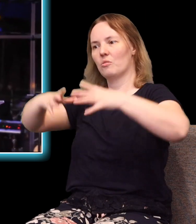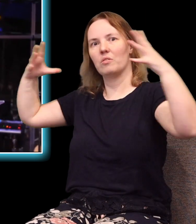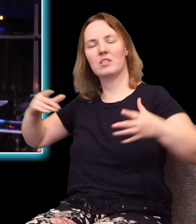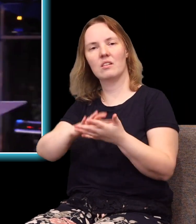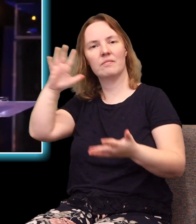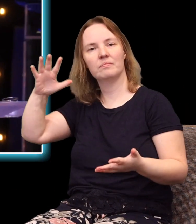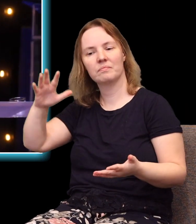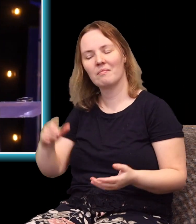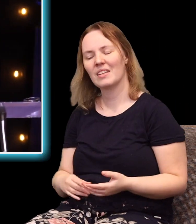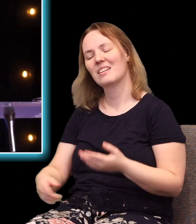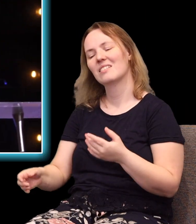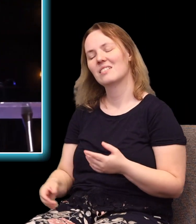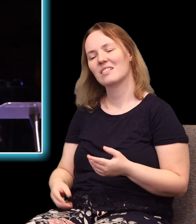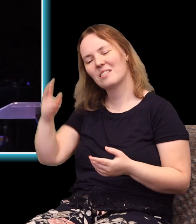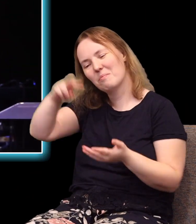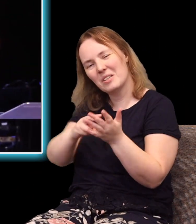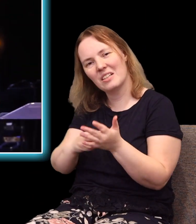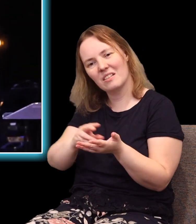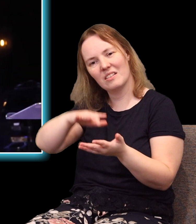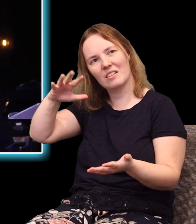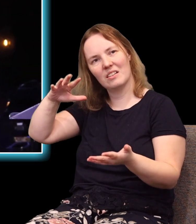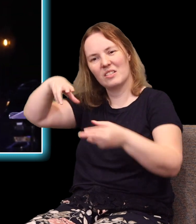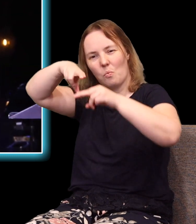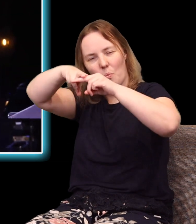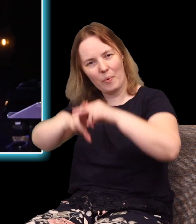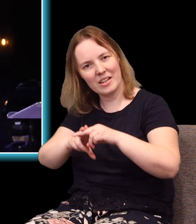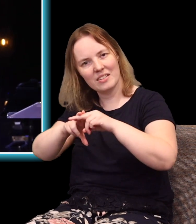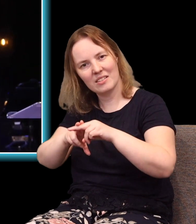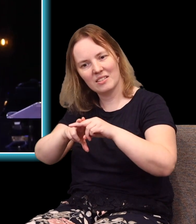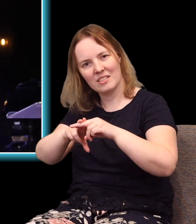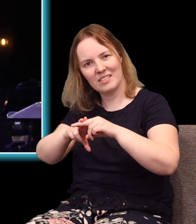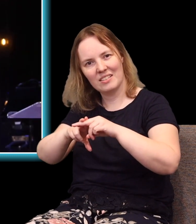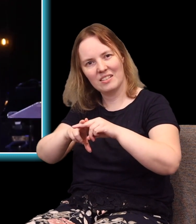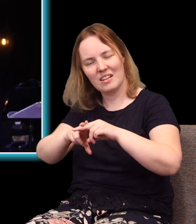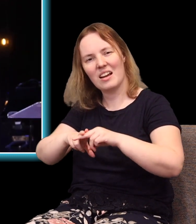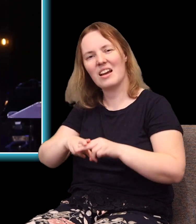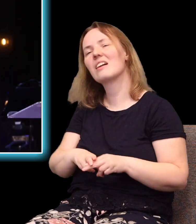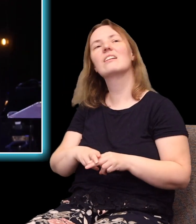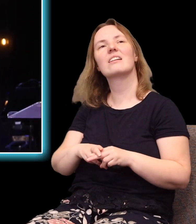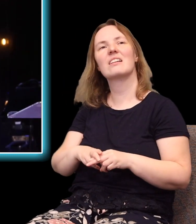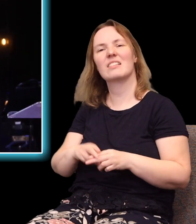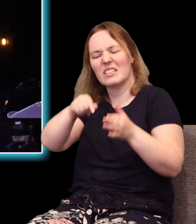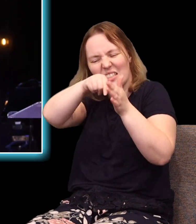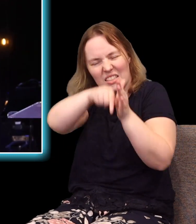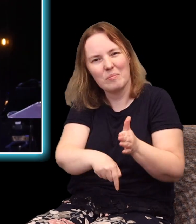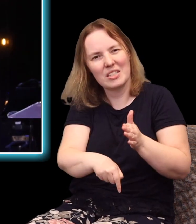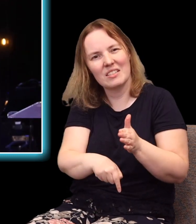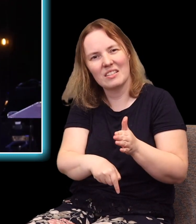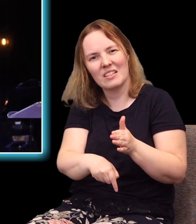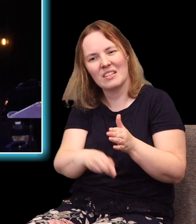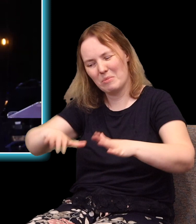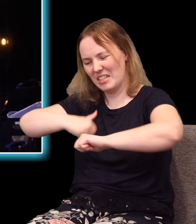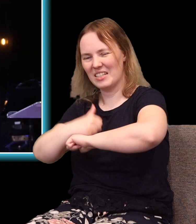glory. What is glory? The essence of the word glory is simply weight, substance. It's a sense of